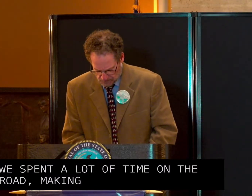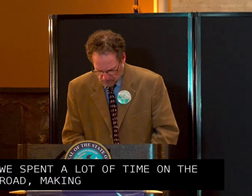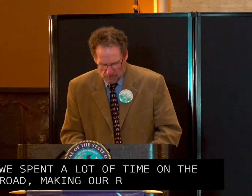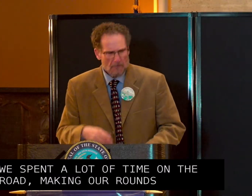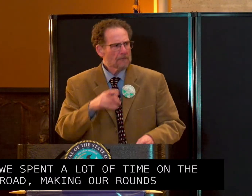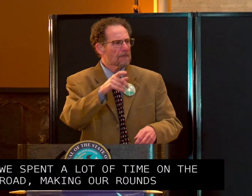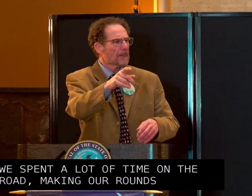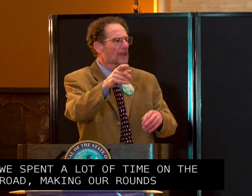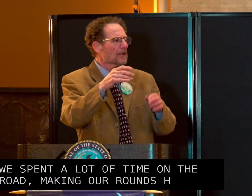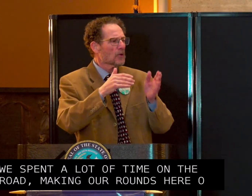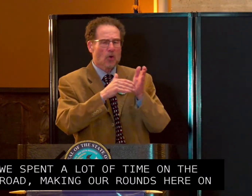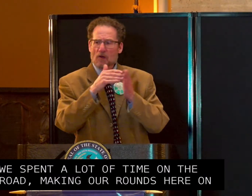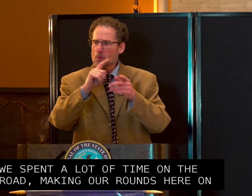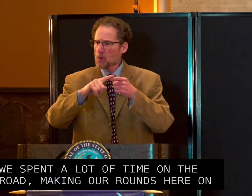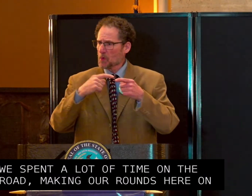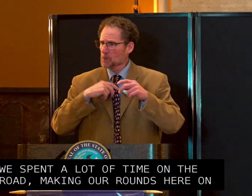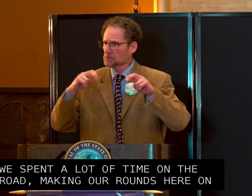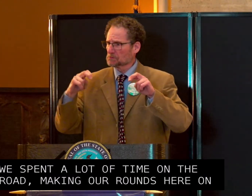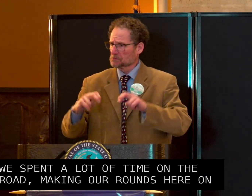on both sides of the aisle.